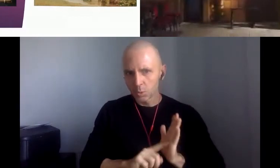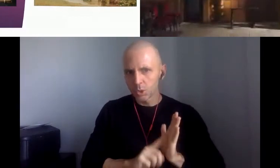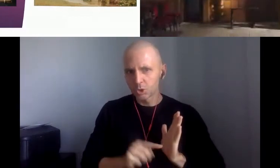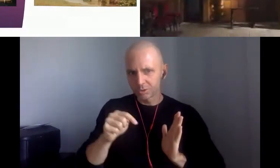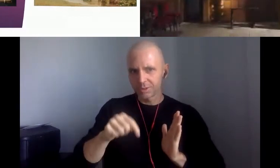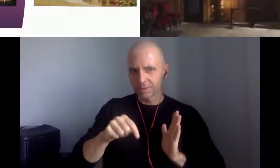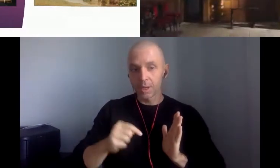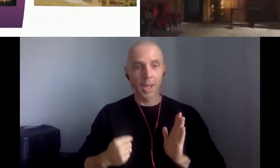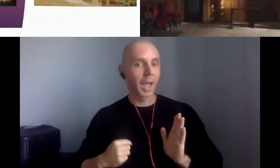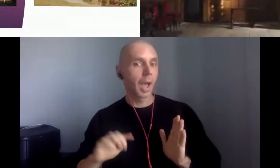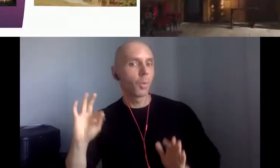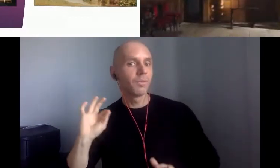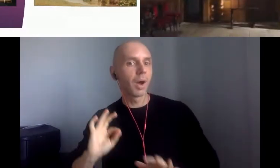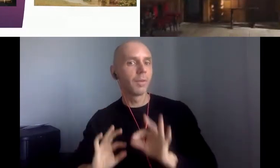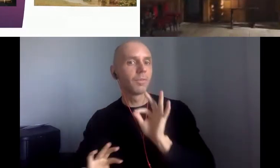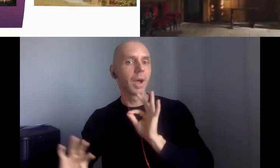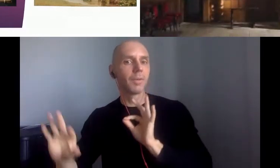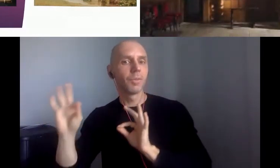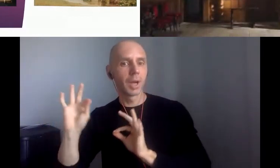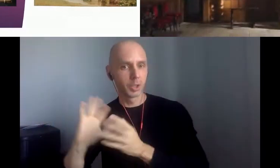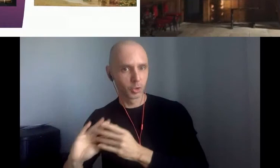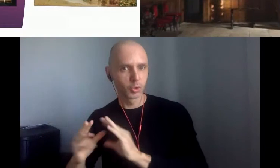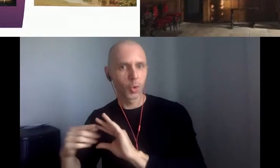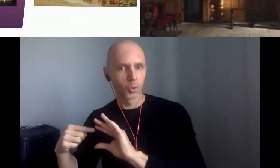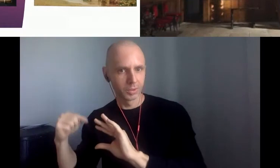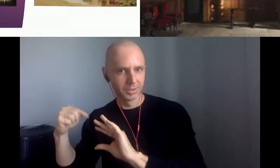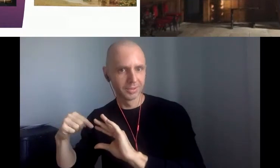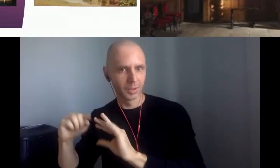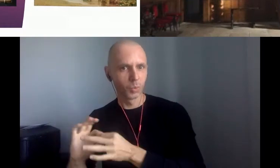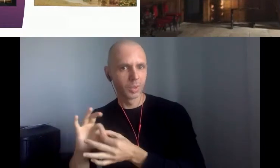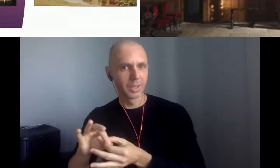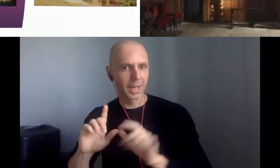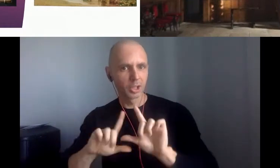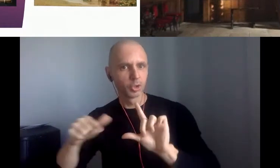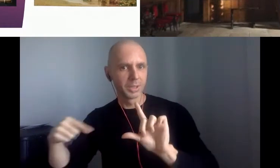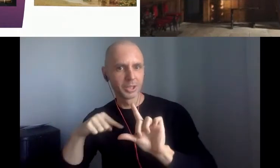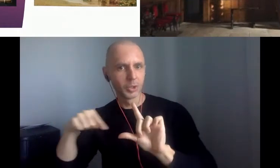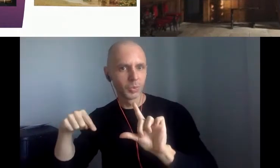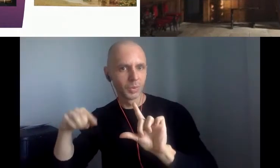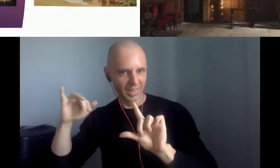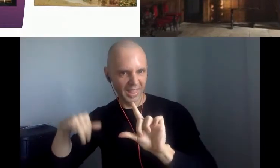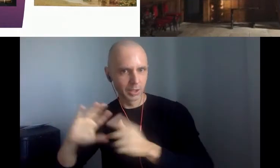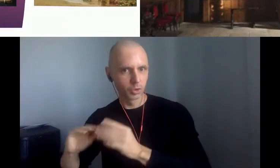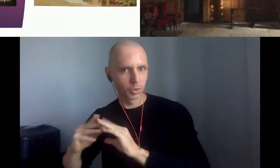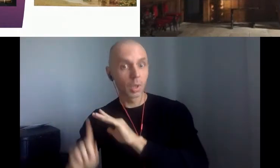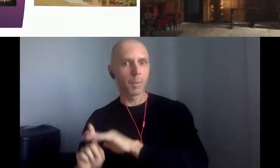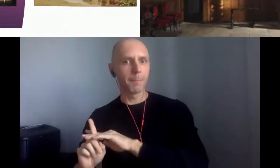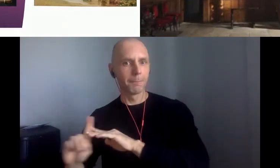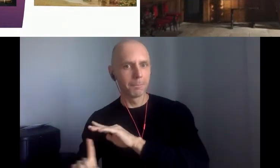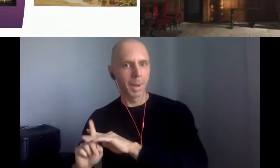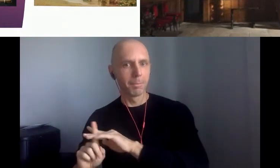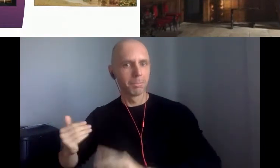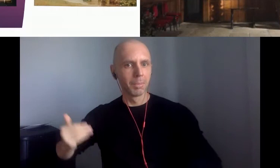interesting LGBTQ histories of the castle. They've never really been written about before. We're starting to uncover all kinds of interesting people who lived